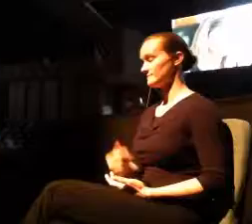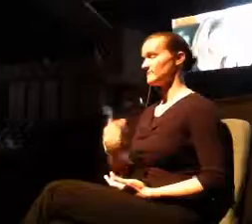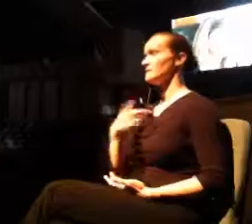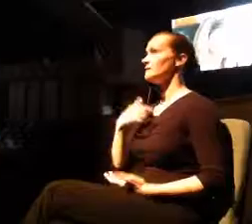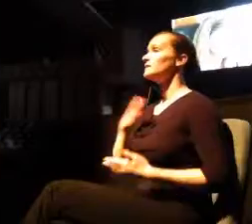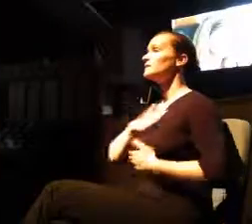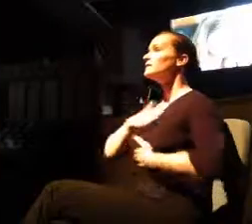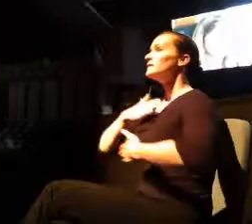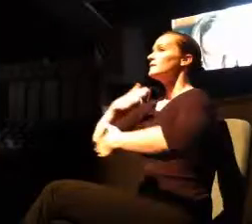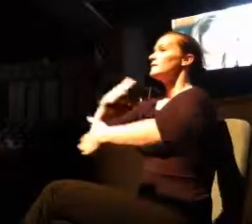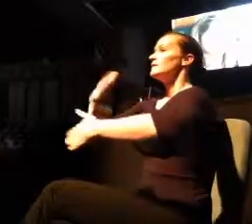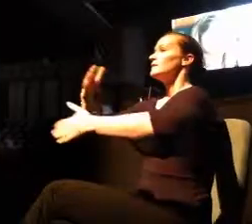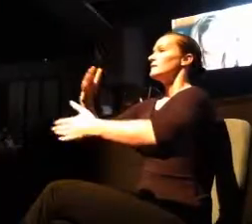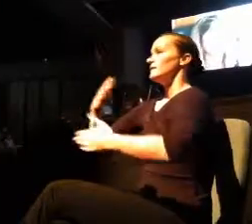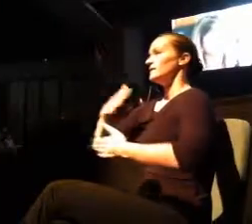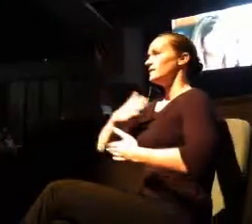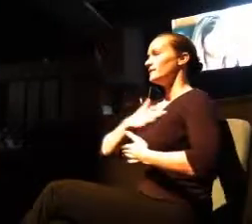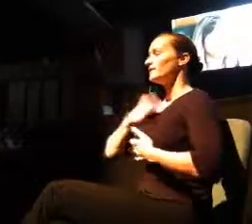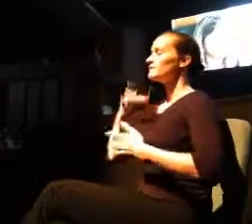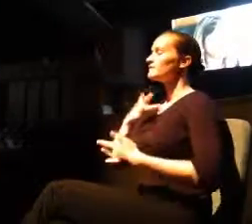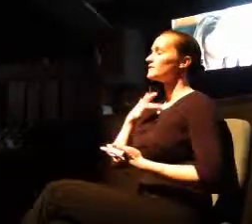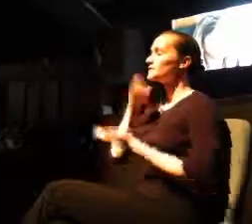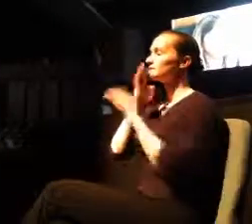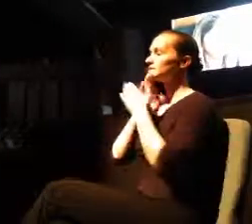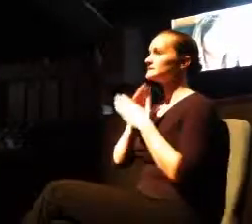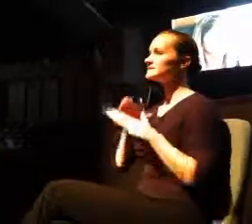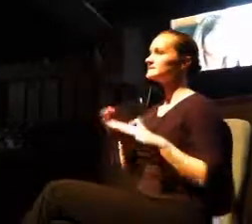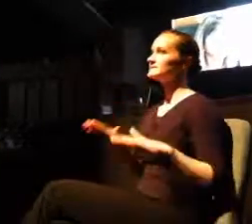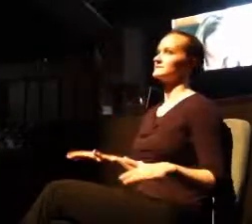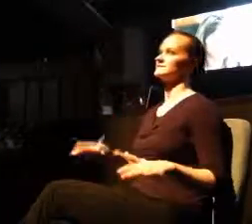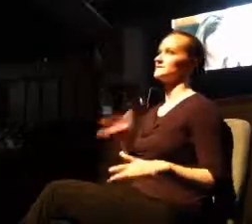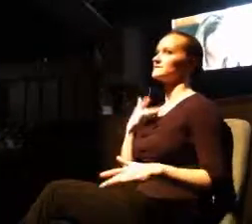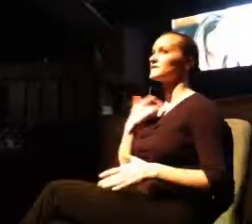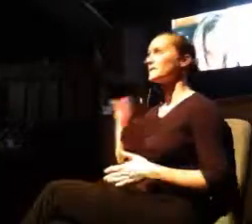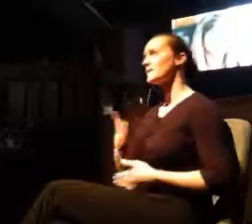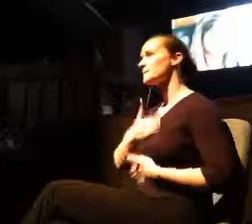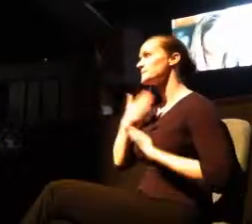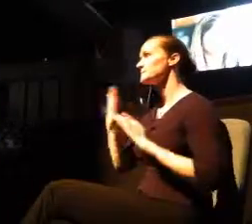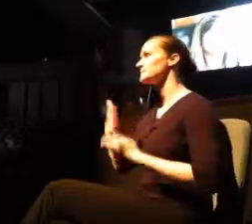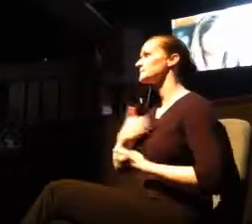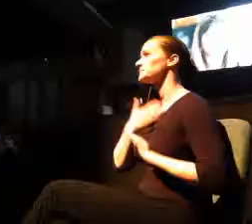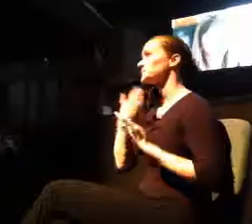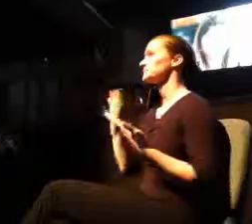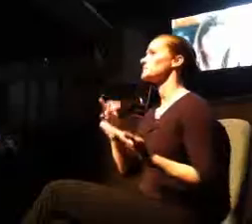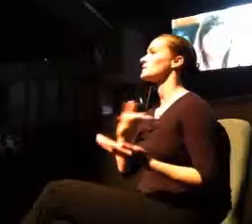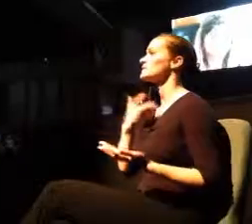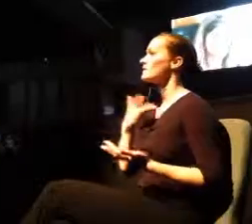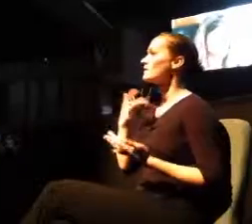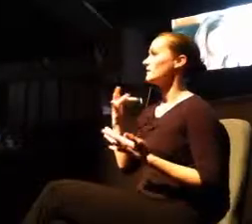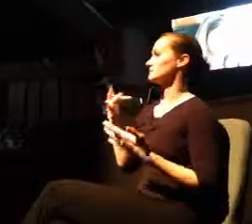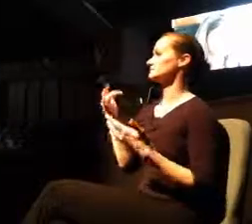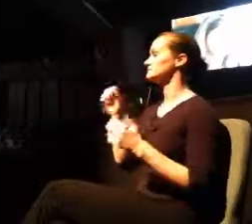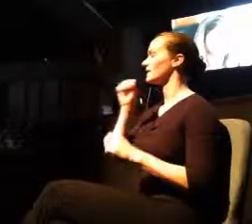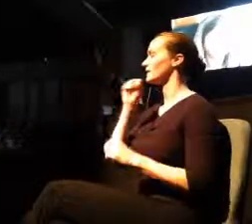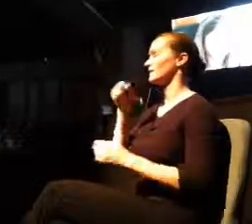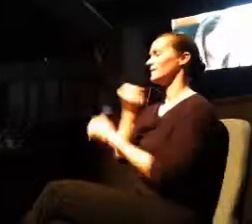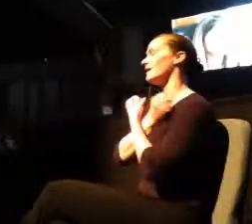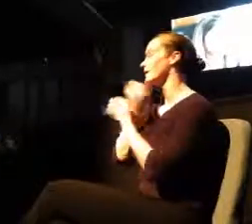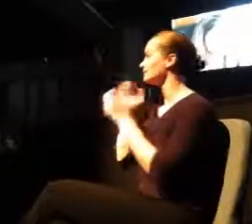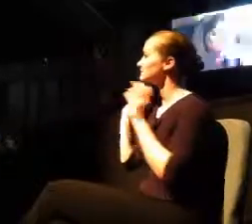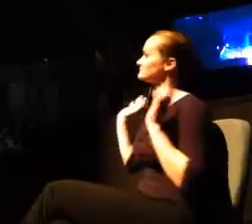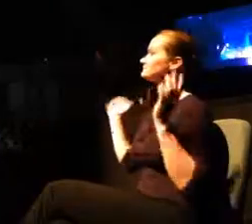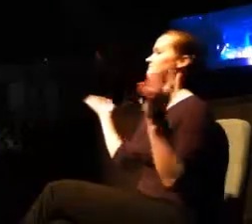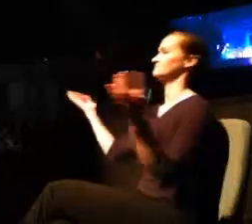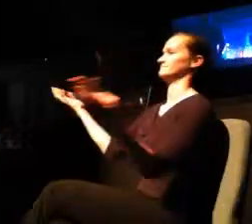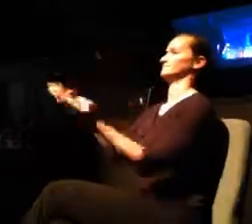big deep breath and feel peaceful, feel happy, feel love around me, feel the